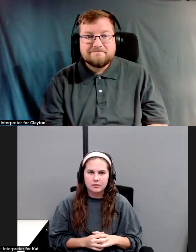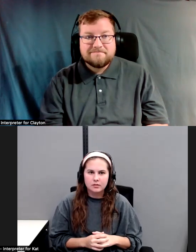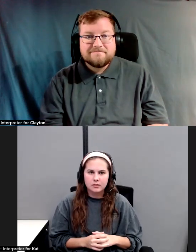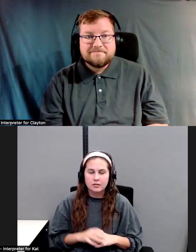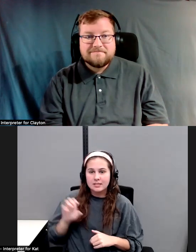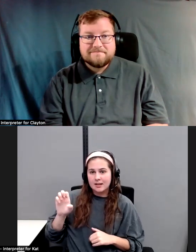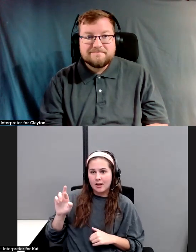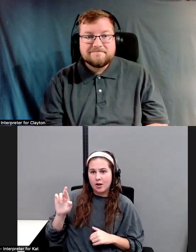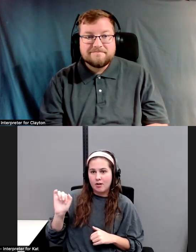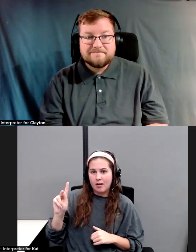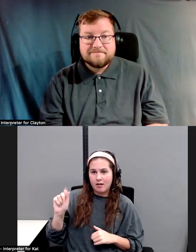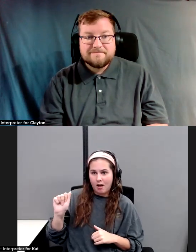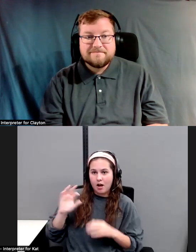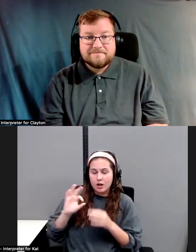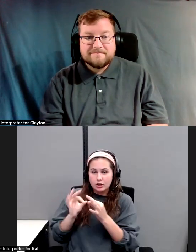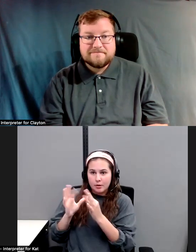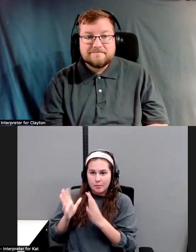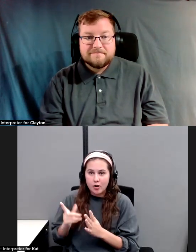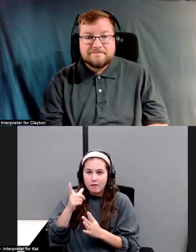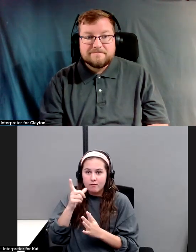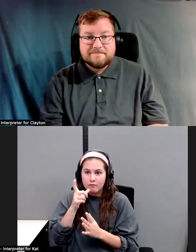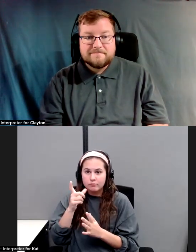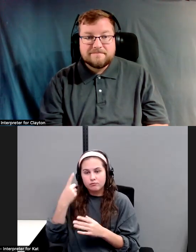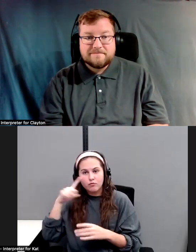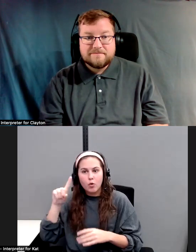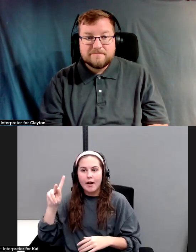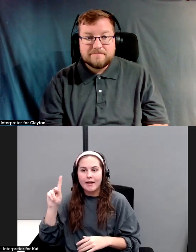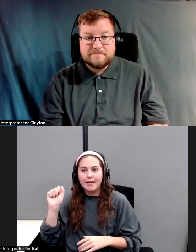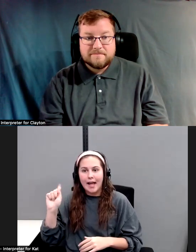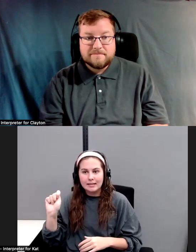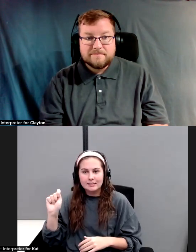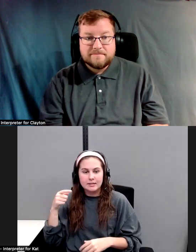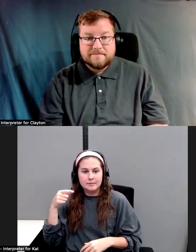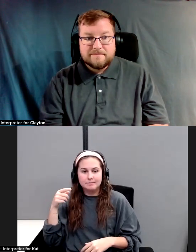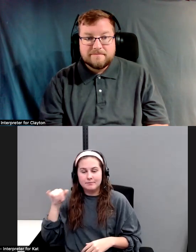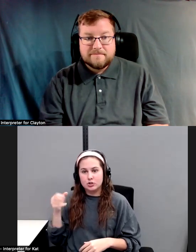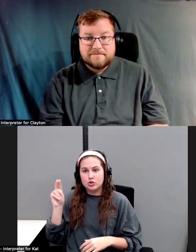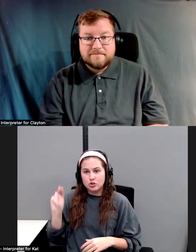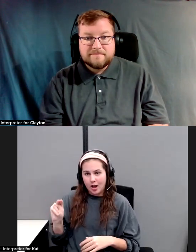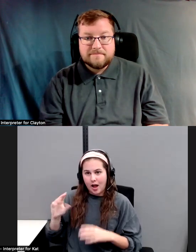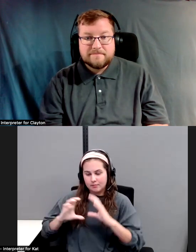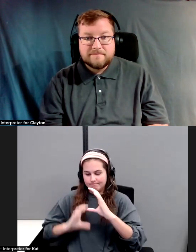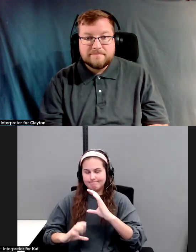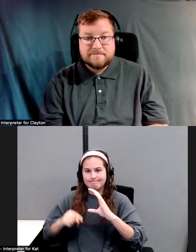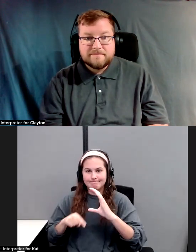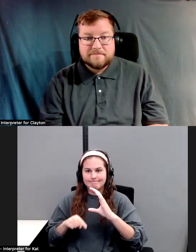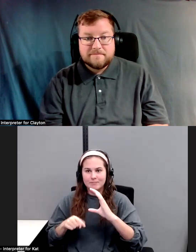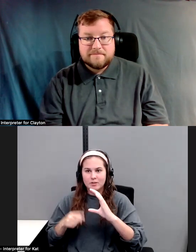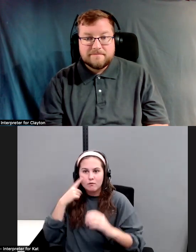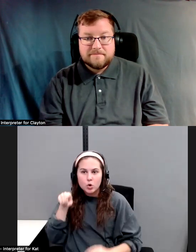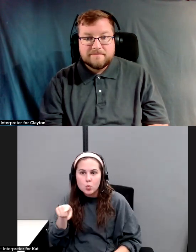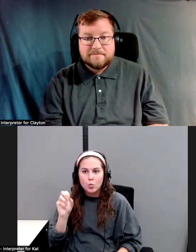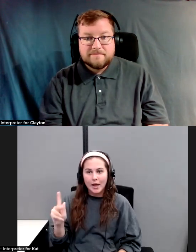interpreting for me. And on the top, John, he will be interpreting for you through the podcast. Okay,